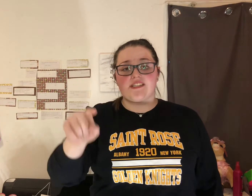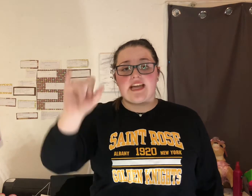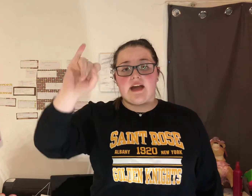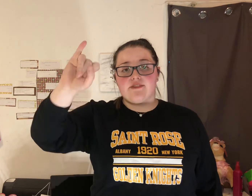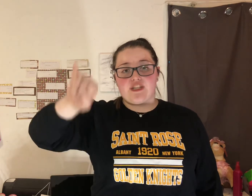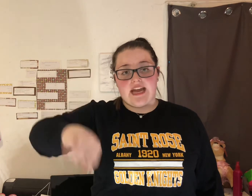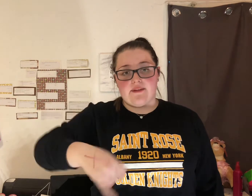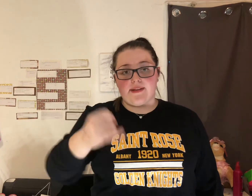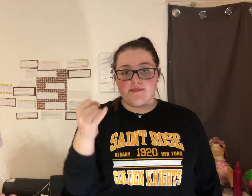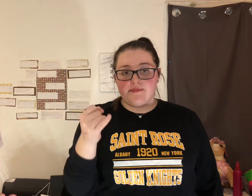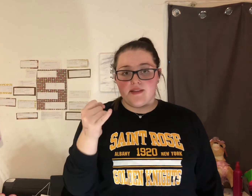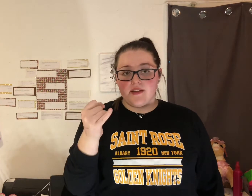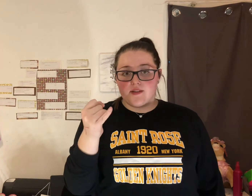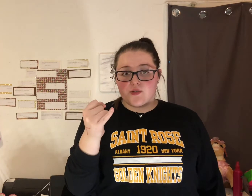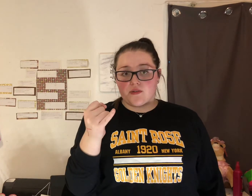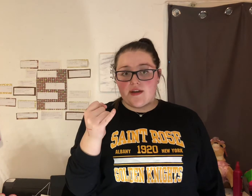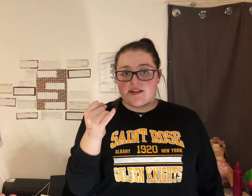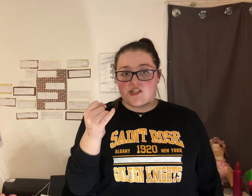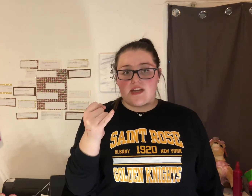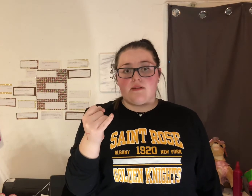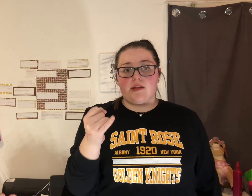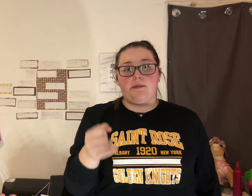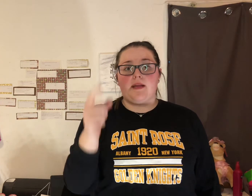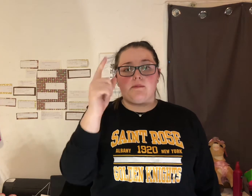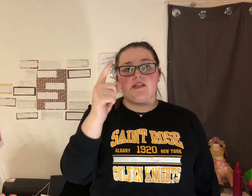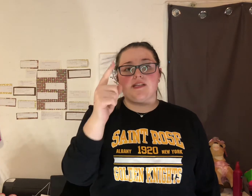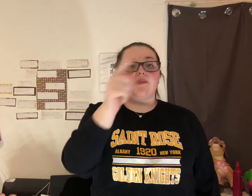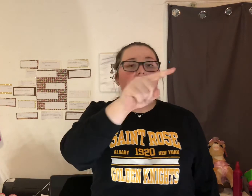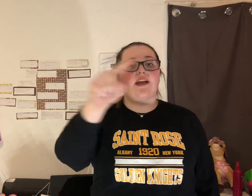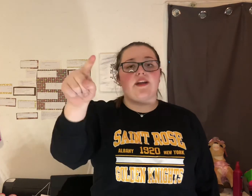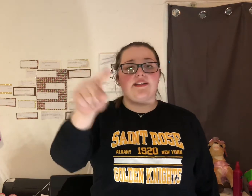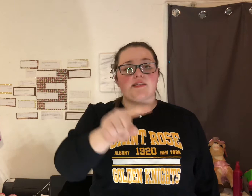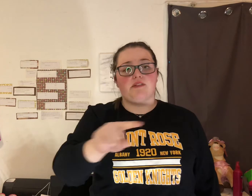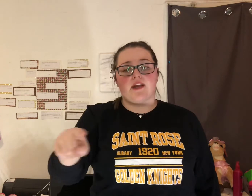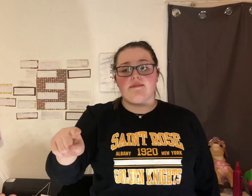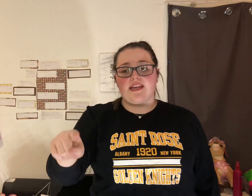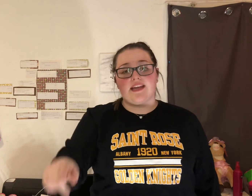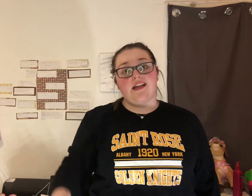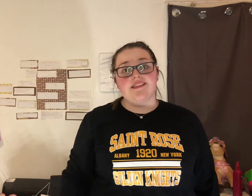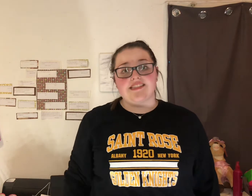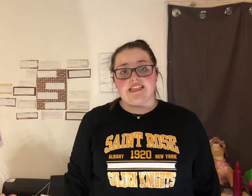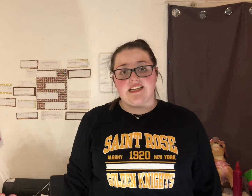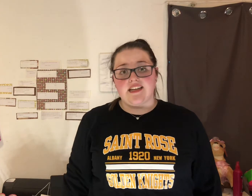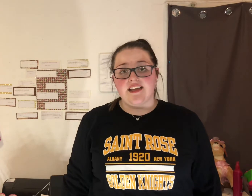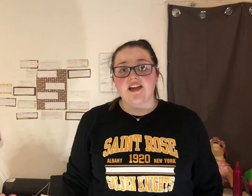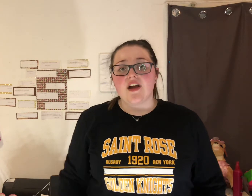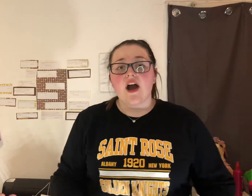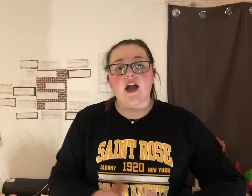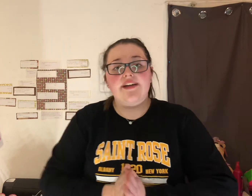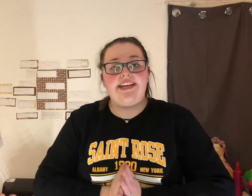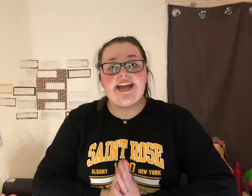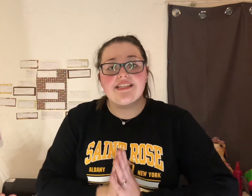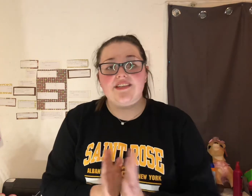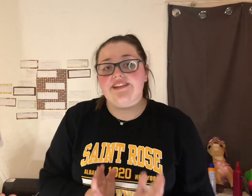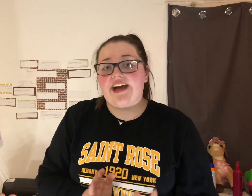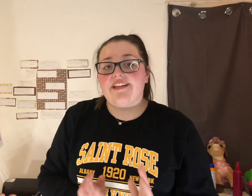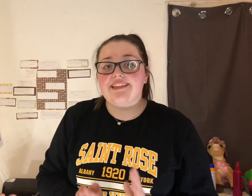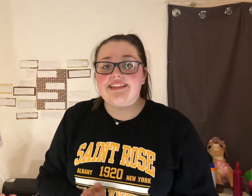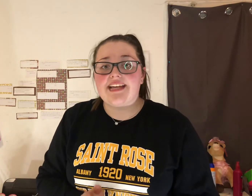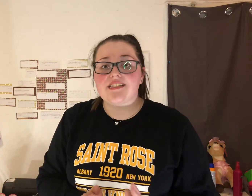how J, we drew out a J with our pinky, but this time we're taking our index finger and making a Z. Alrighty guys, so now let's